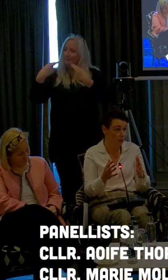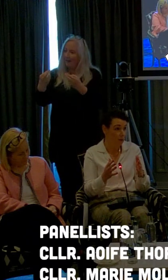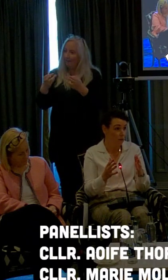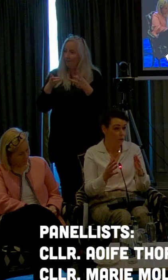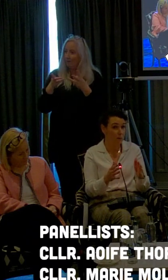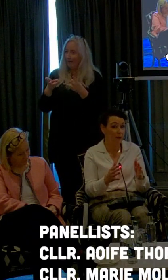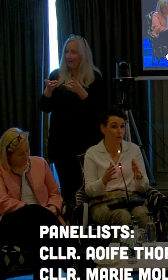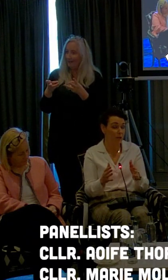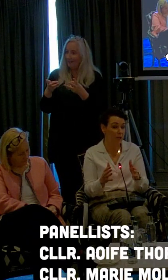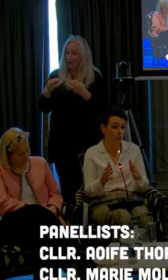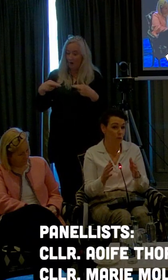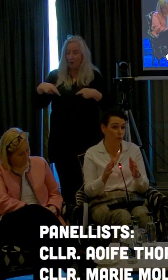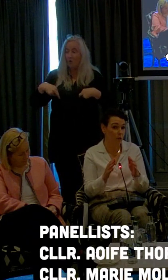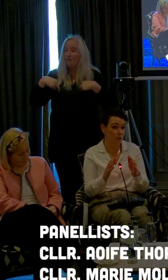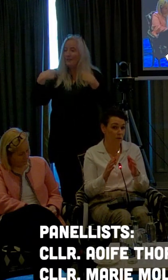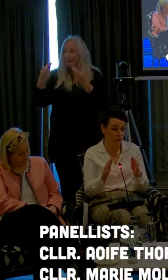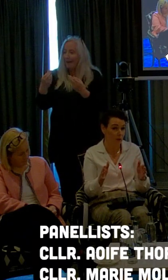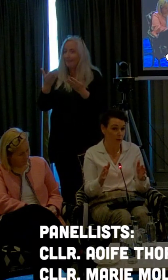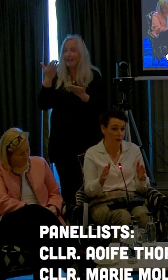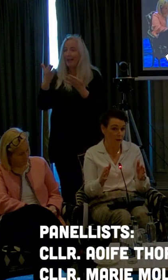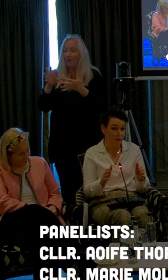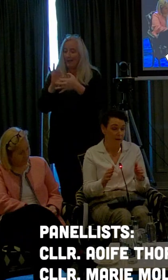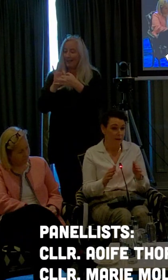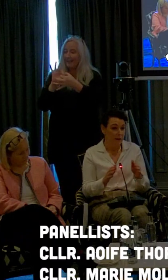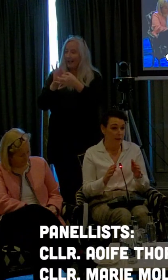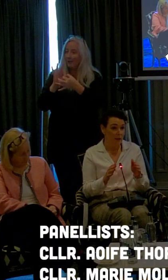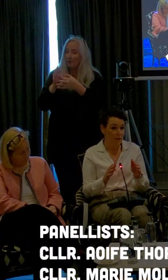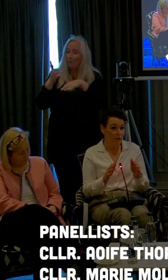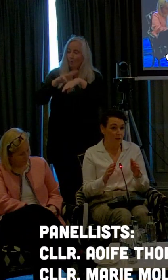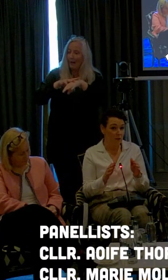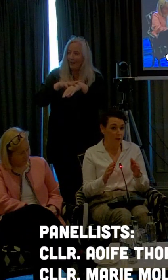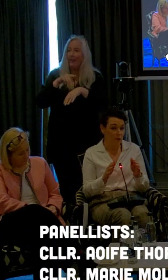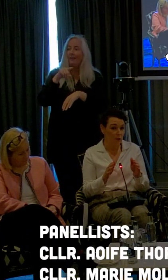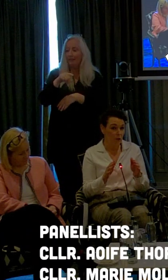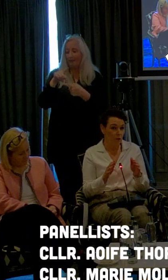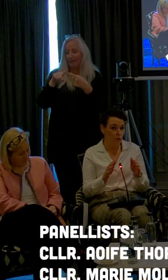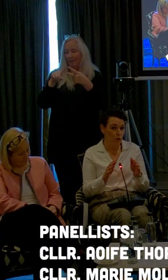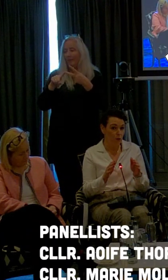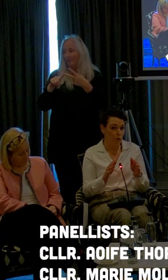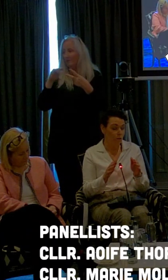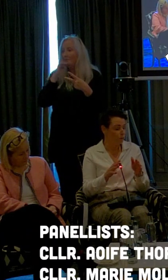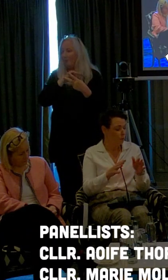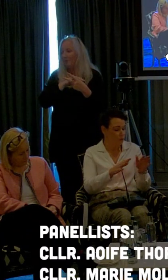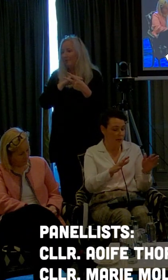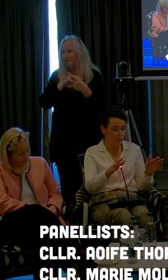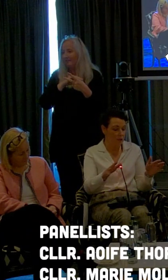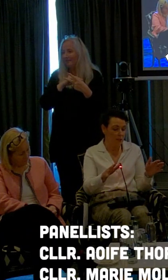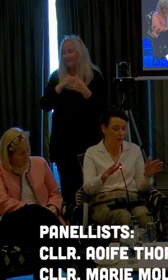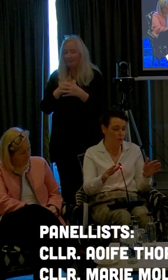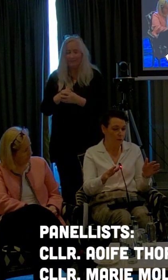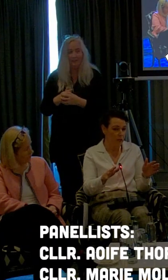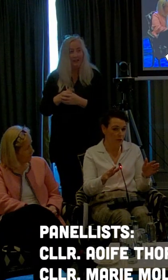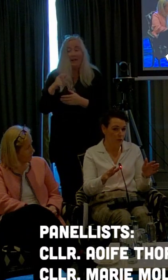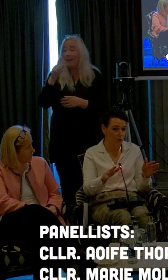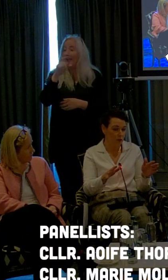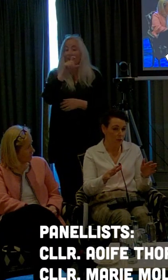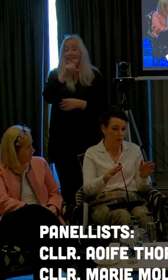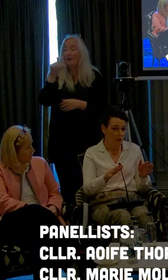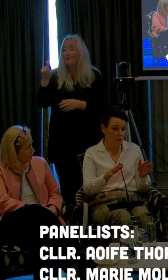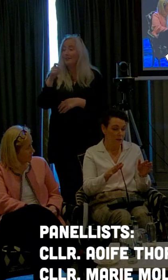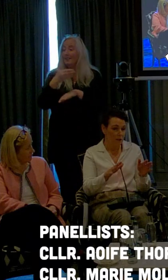think respectful engagement works very well. And you the council staff are really